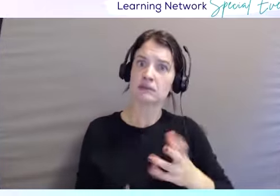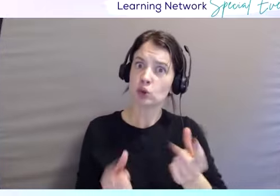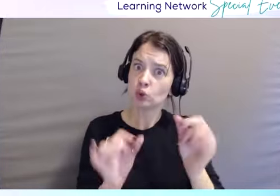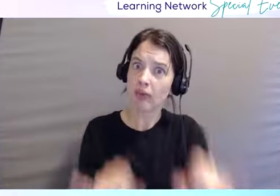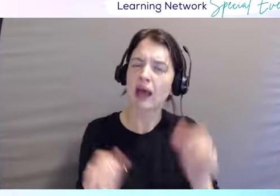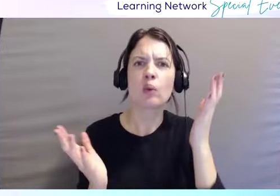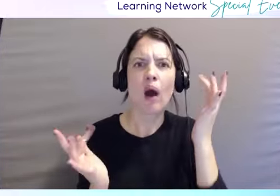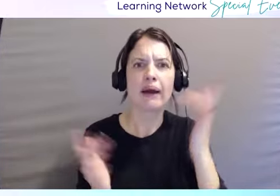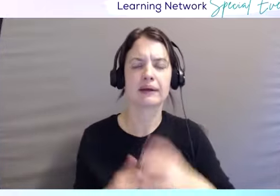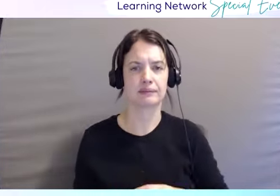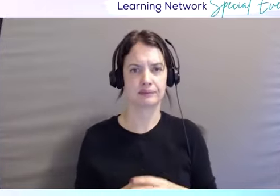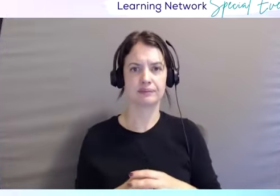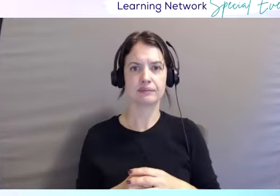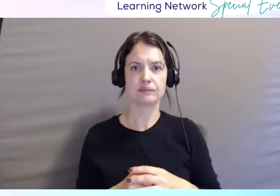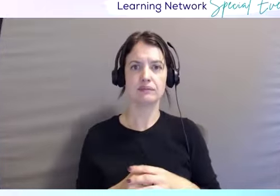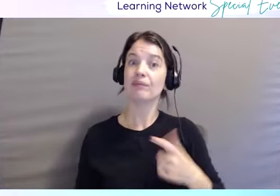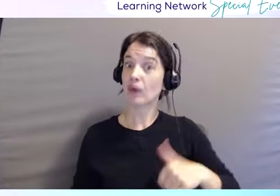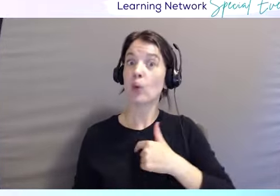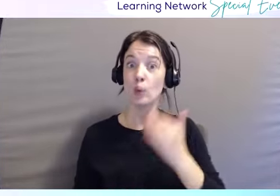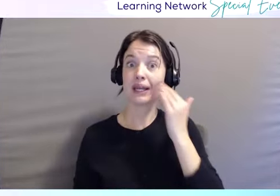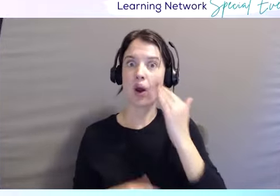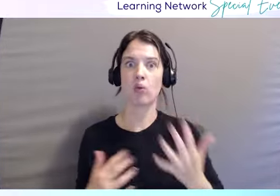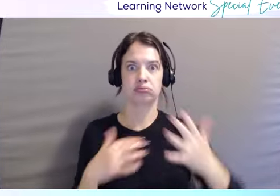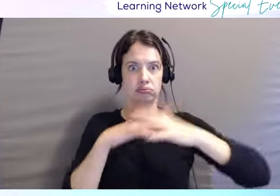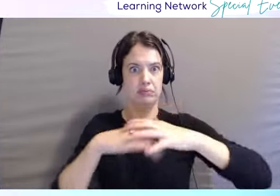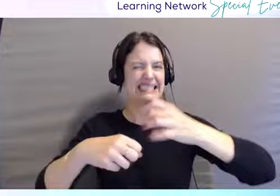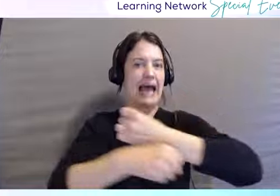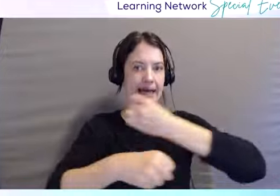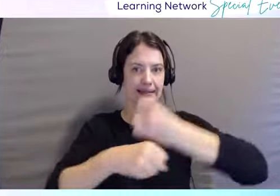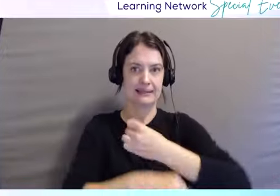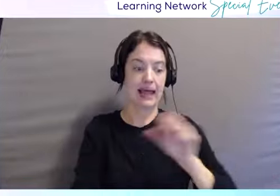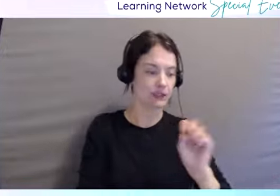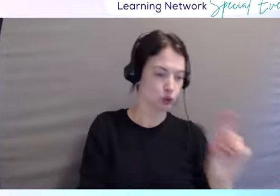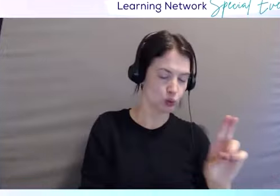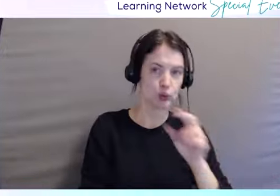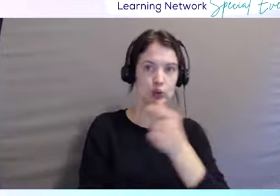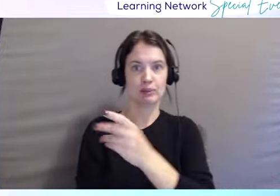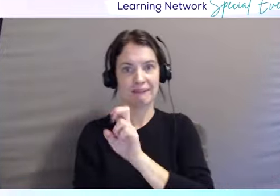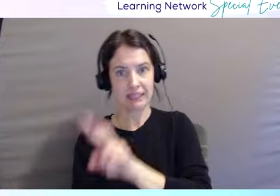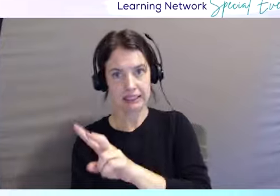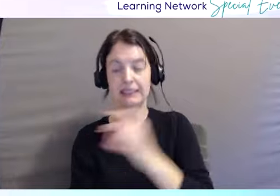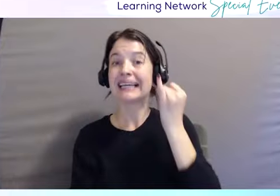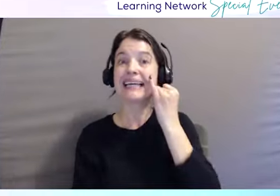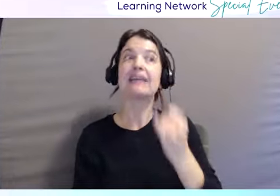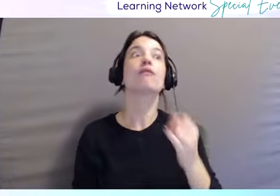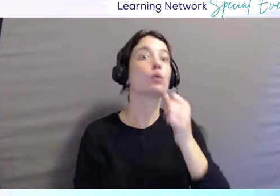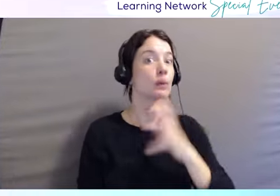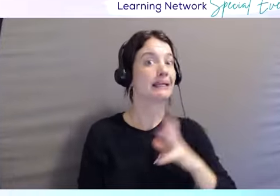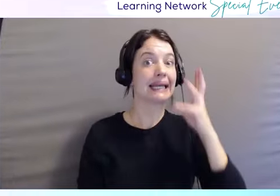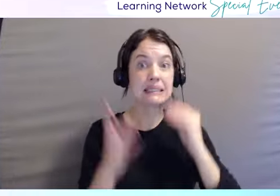vast overlaps in terms of the statistics. For example, women who experience IPV are more likely to smoke